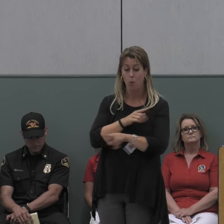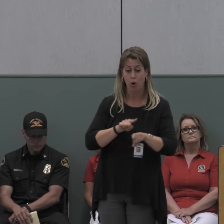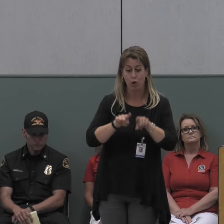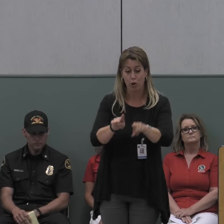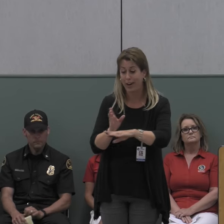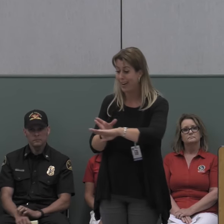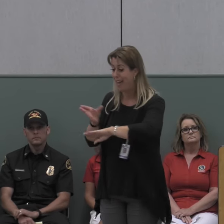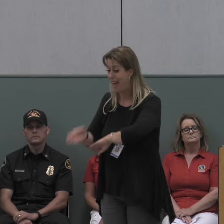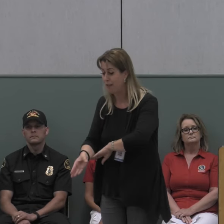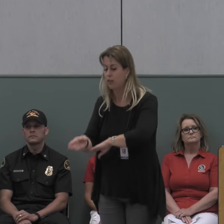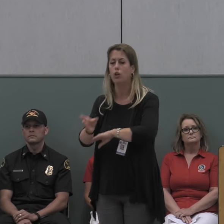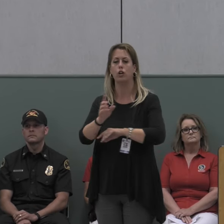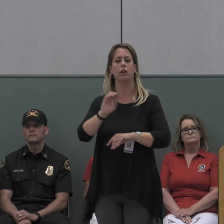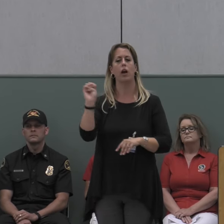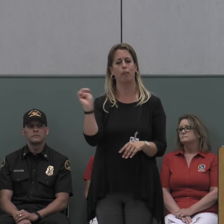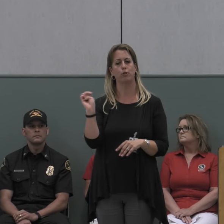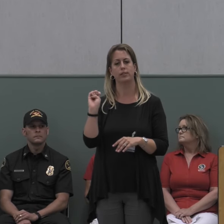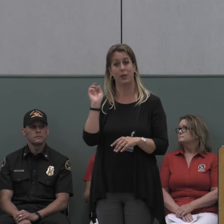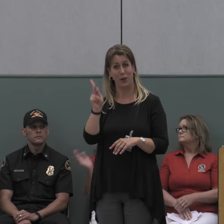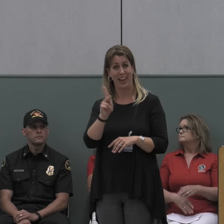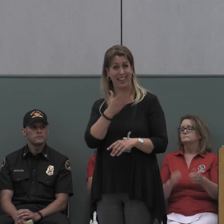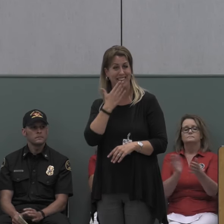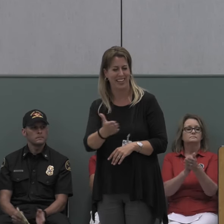emergencies. Thank you.